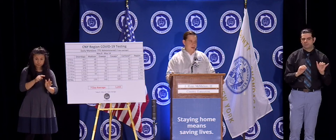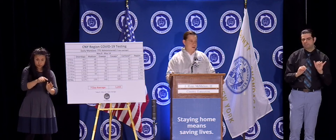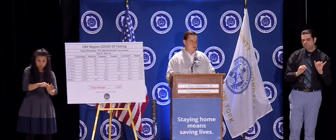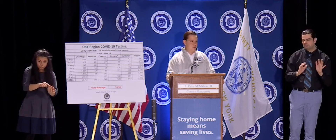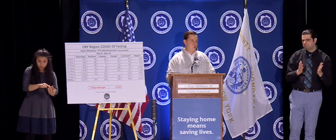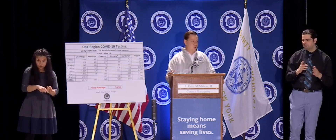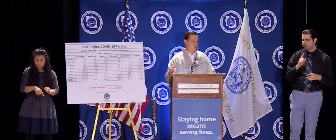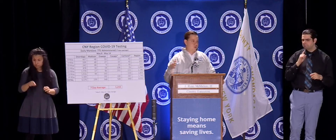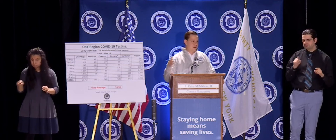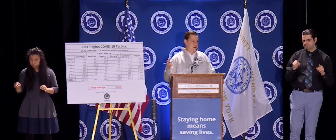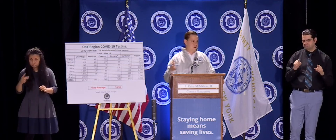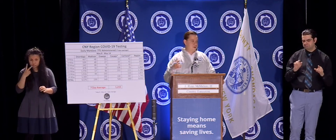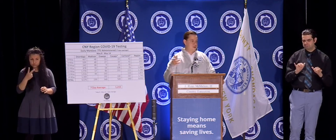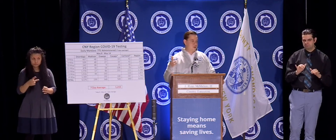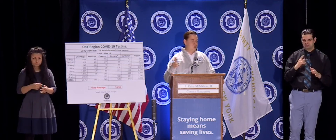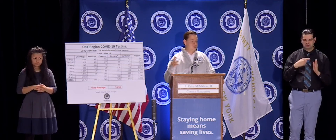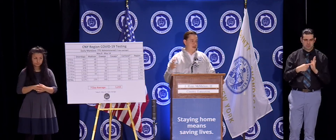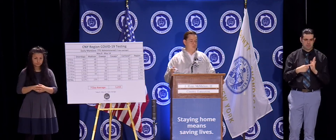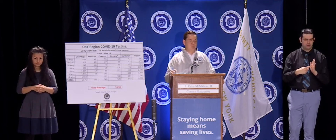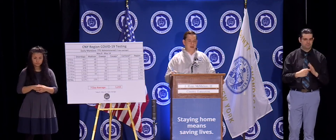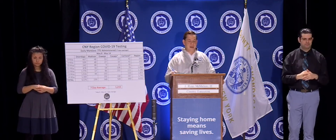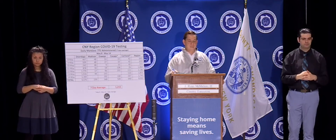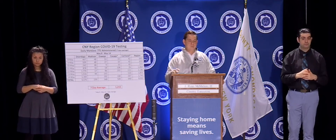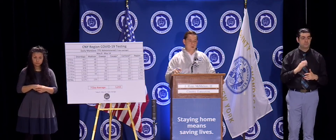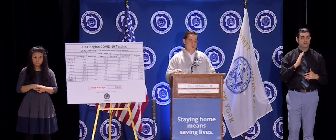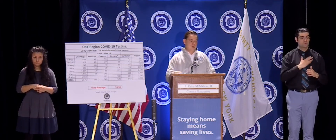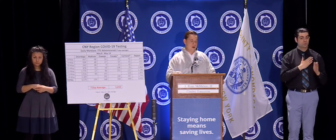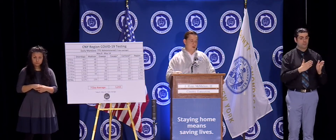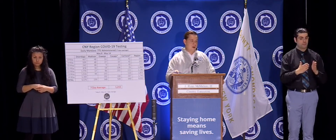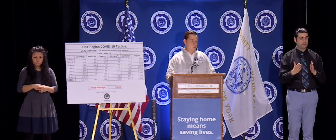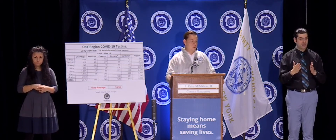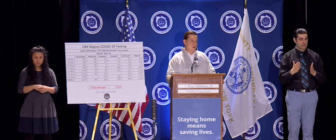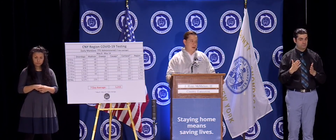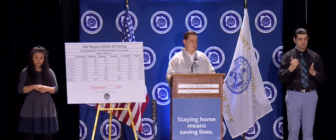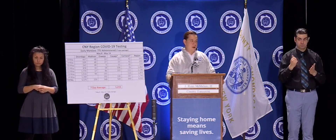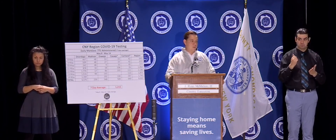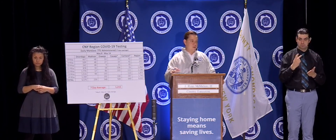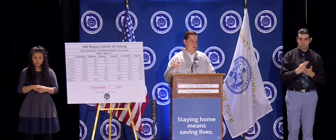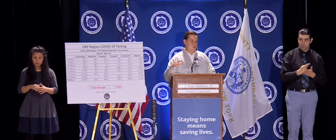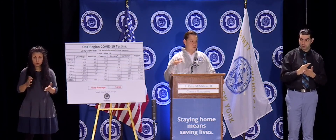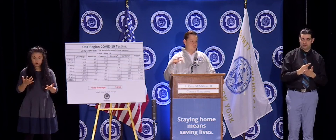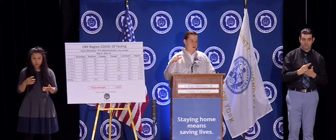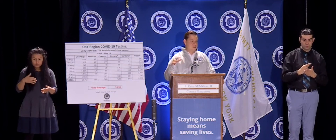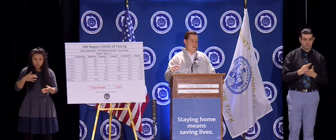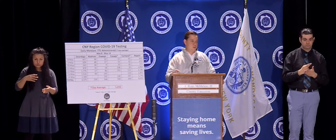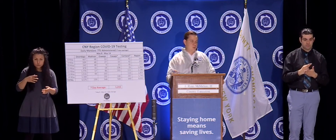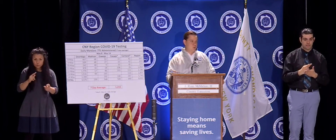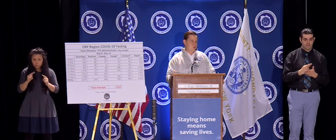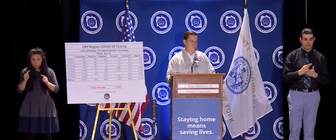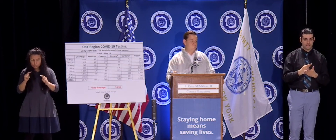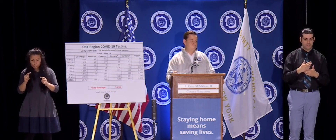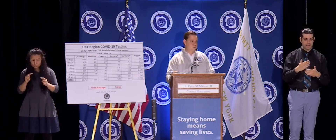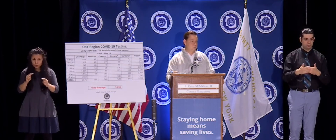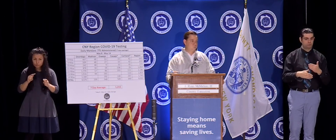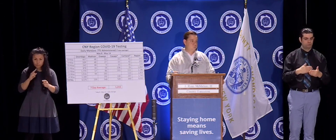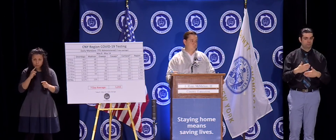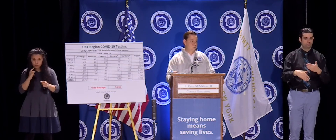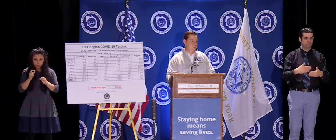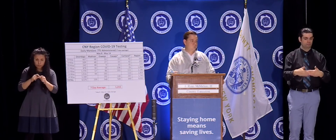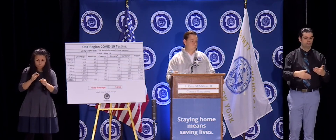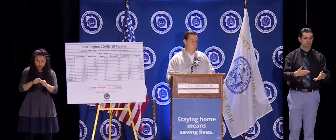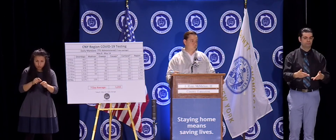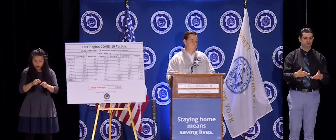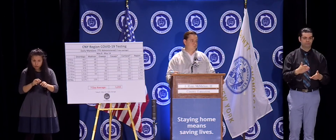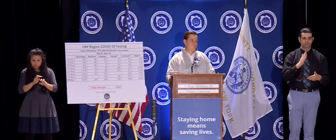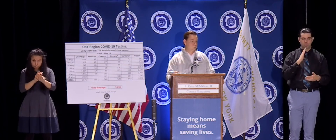the plan is approved that this is a good sound plan, then we'll look at probably some sort of phased-in approach. So it's possible